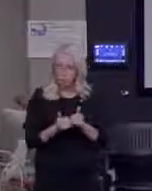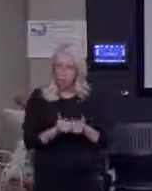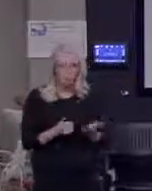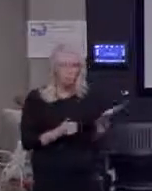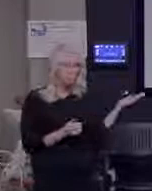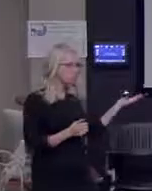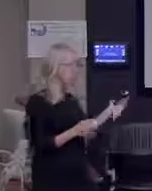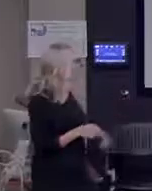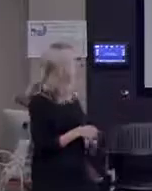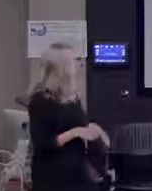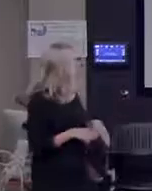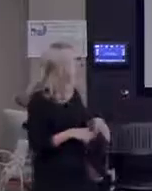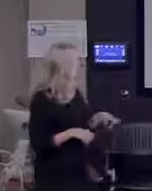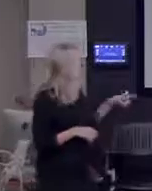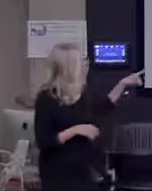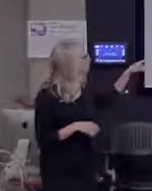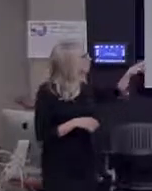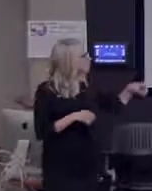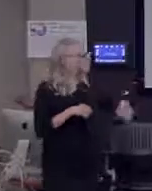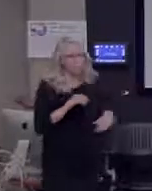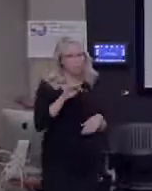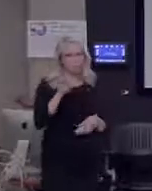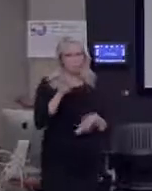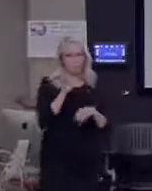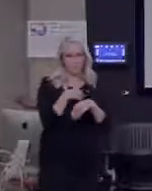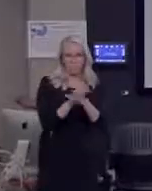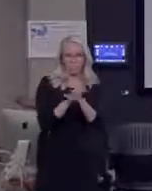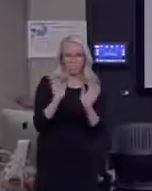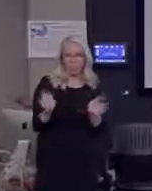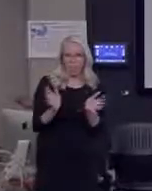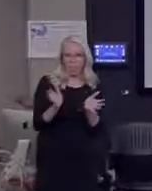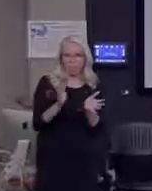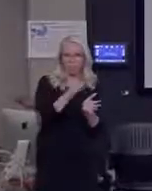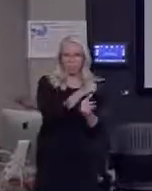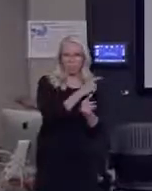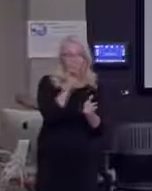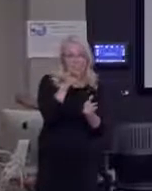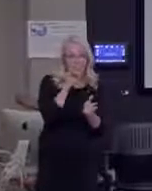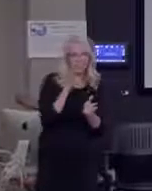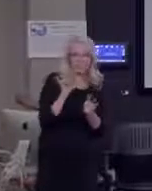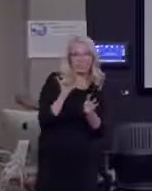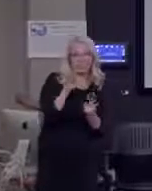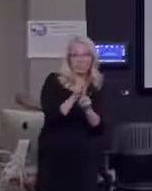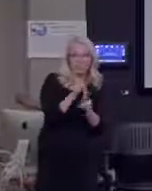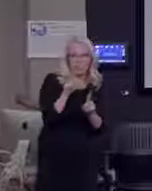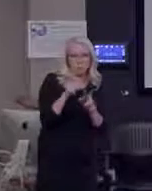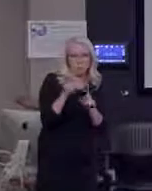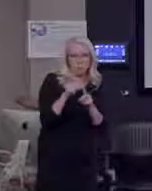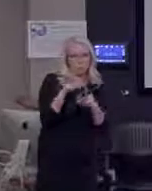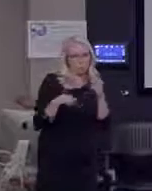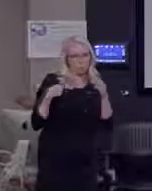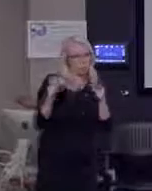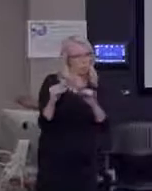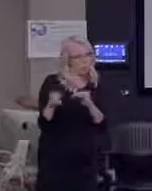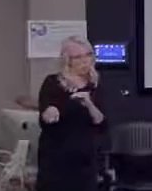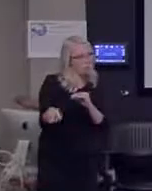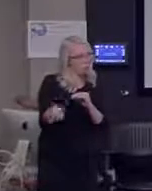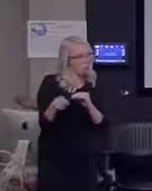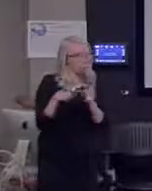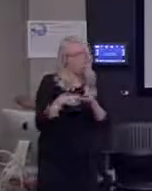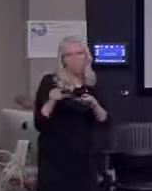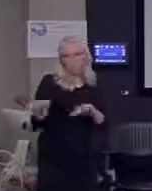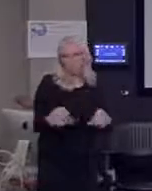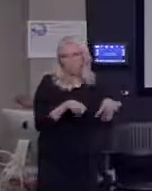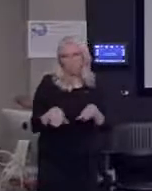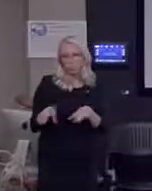here that the video chat condition, the kids looked at the word that we taught them. We showed an action just